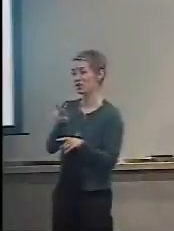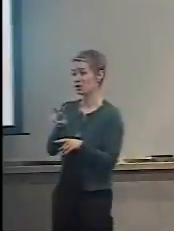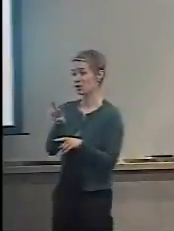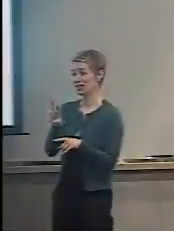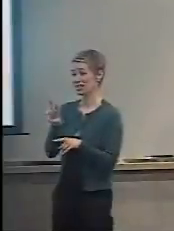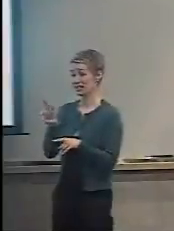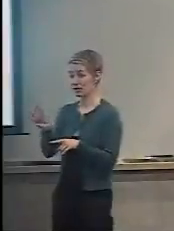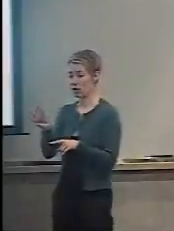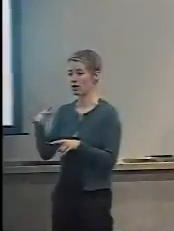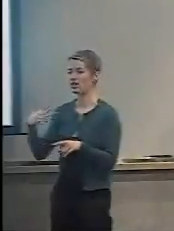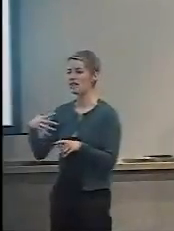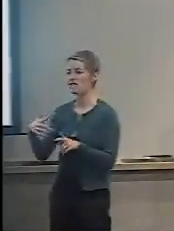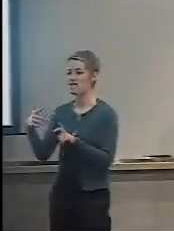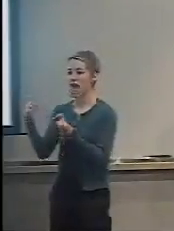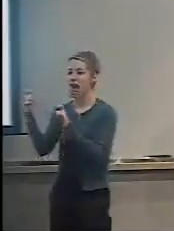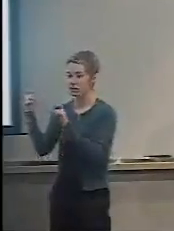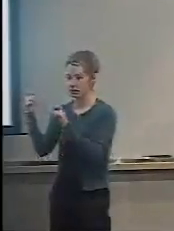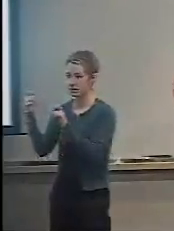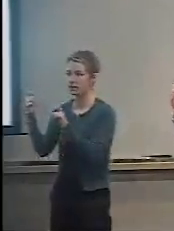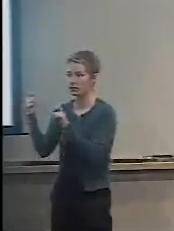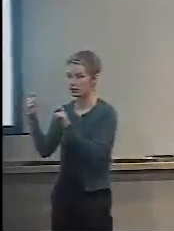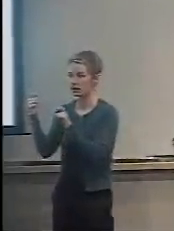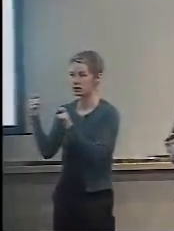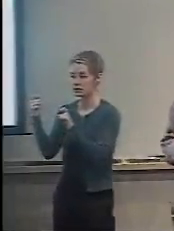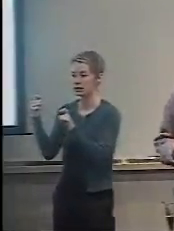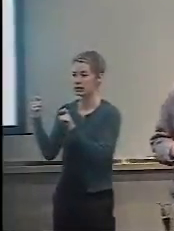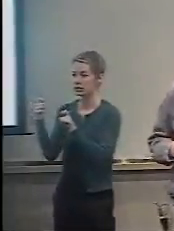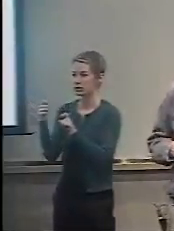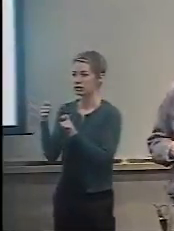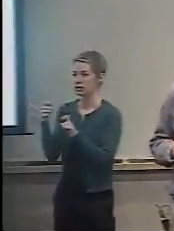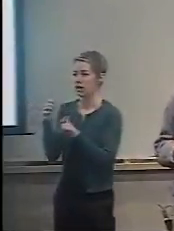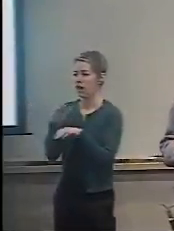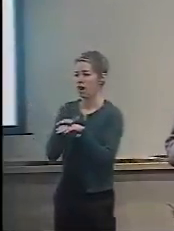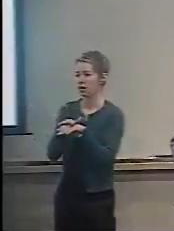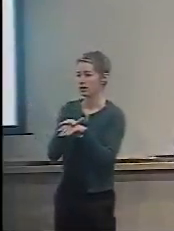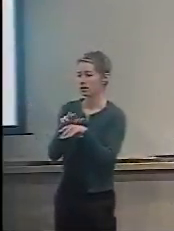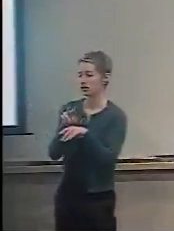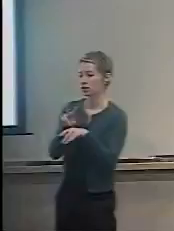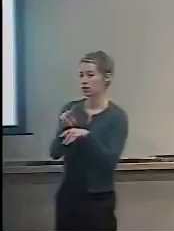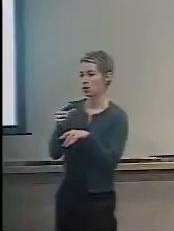incredibly fast. And on a 2